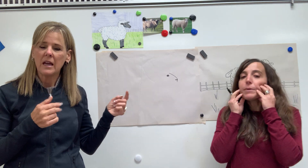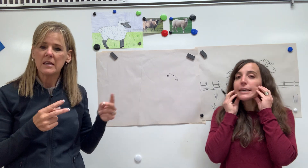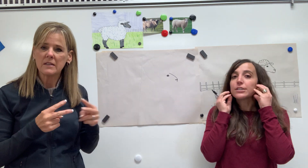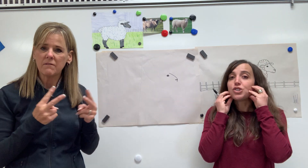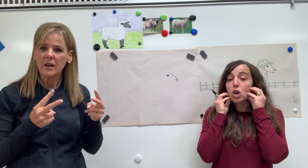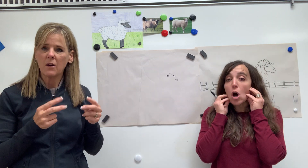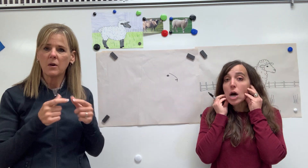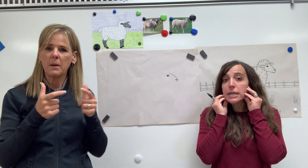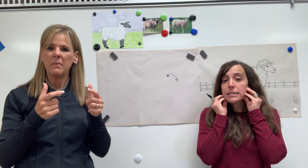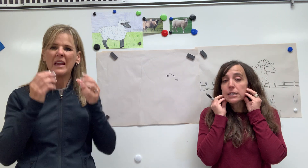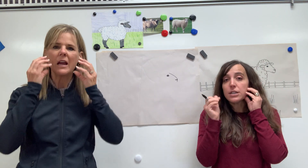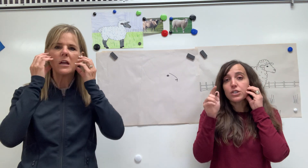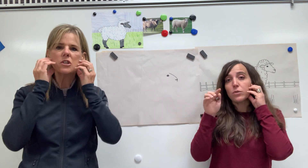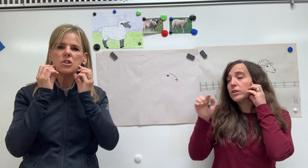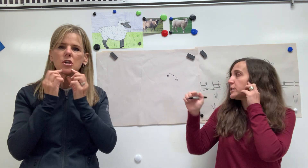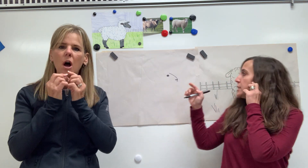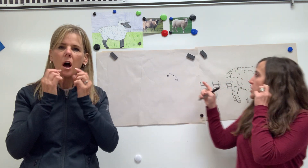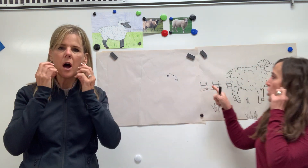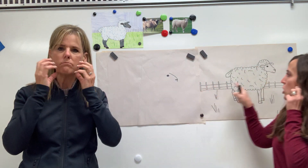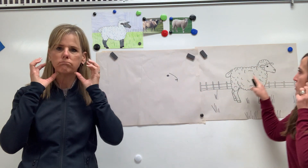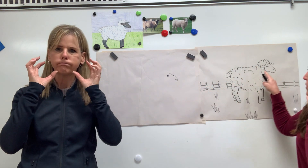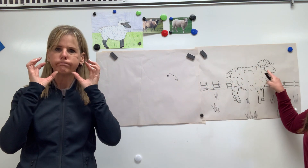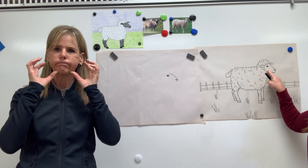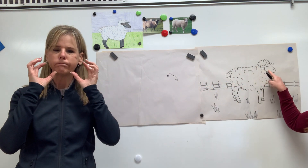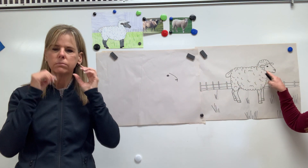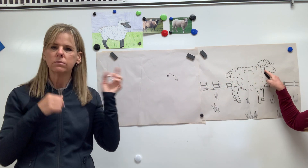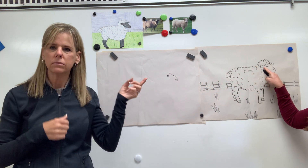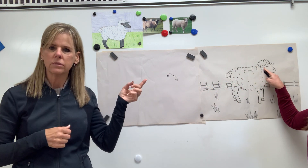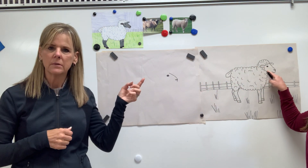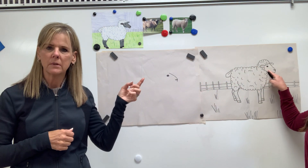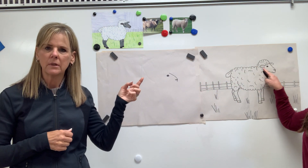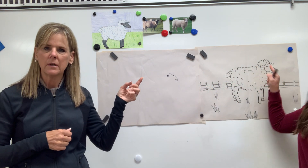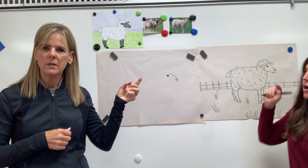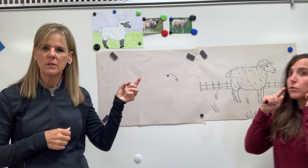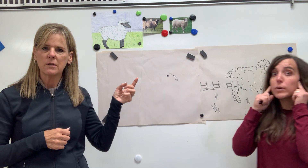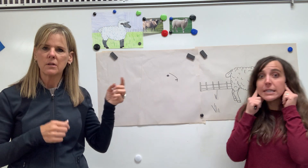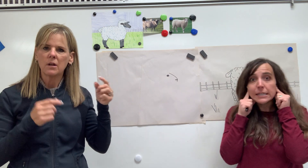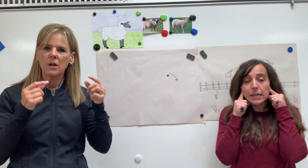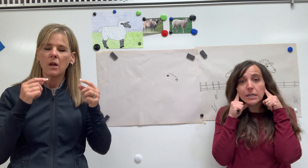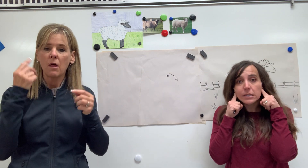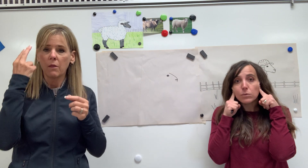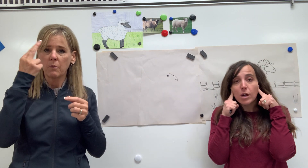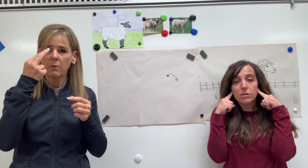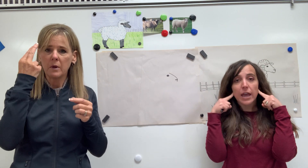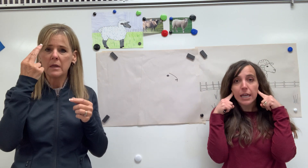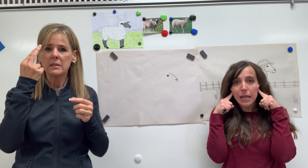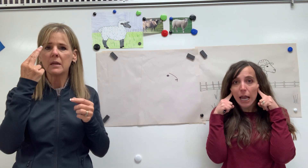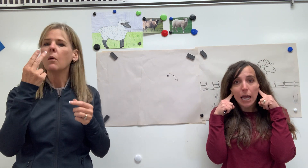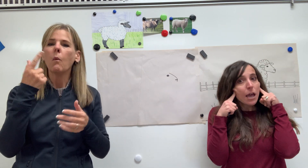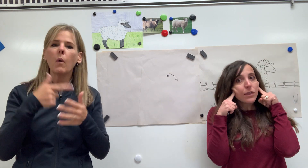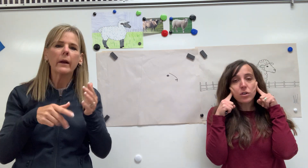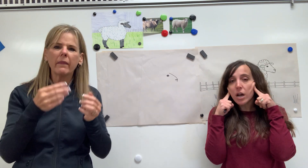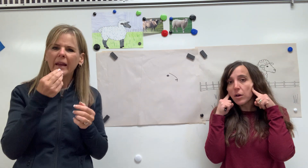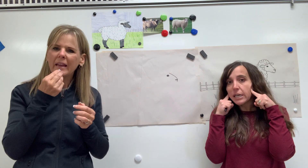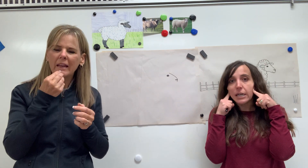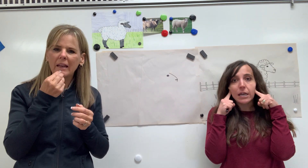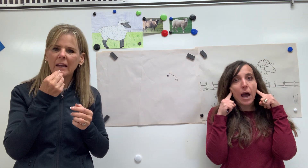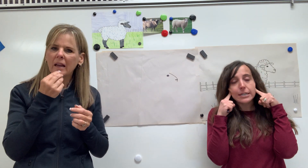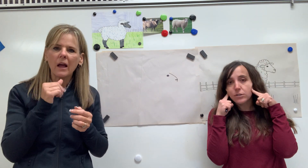big jaws, and so there's this curved line for his jaw. The reason is, what are they eating? They're not eating ice cream